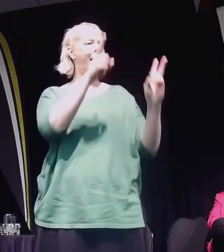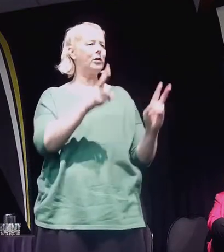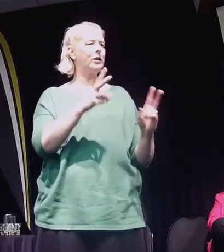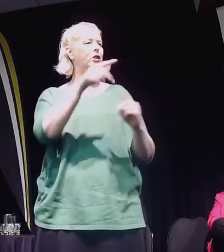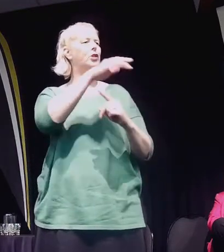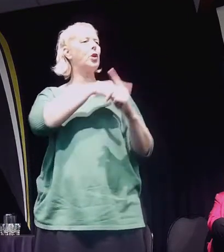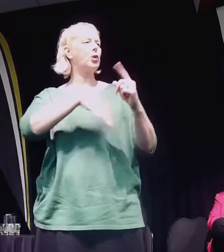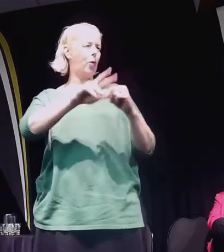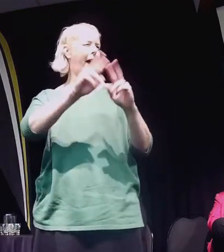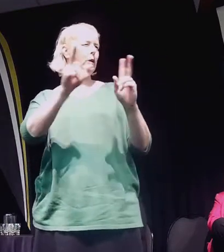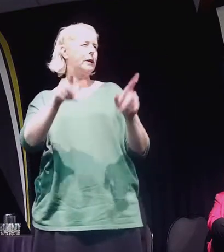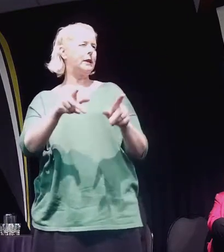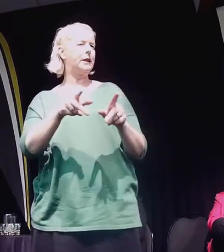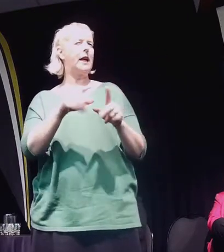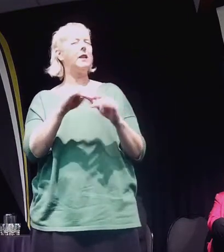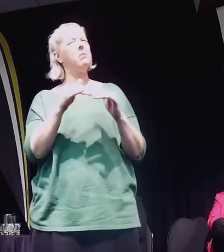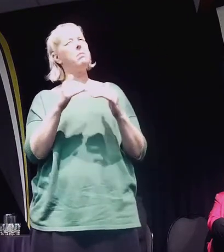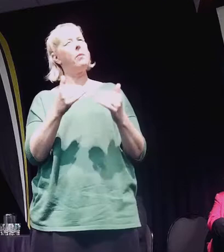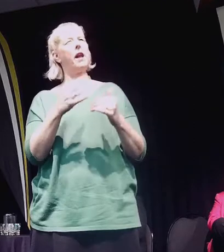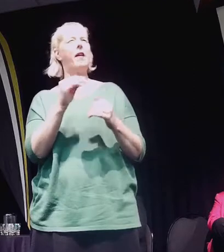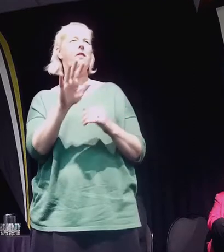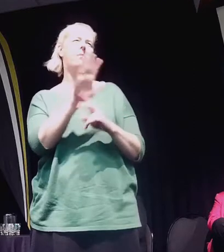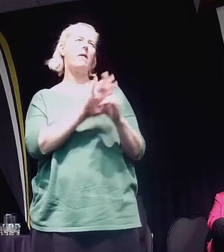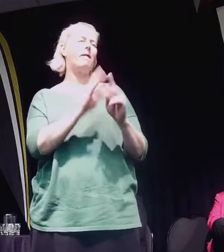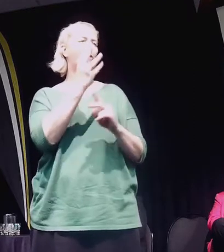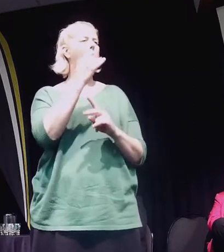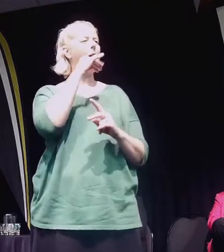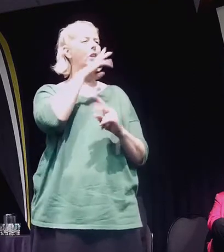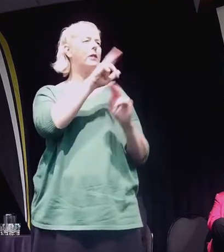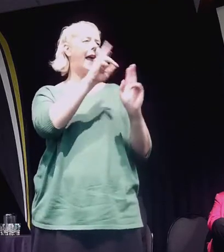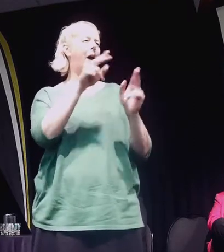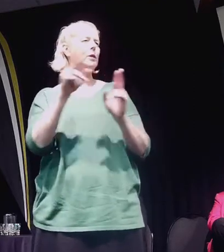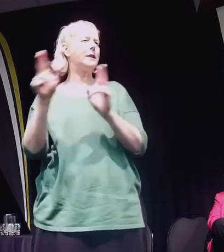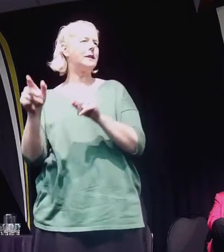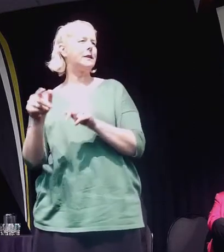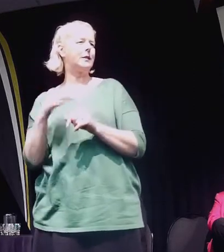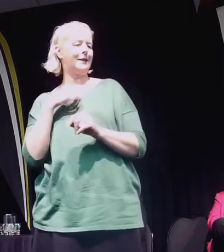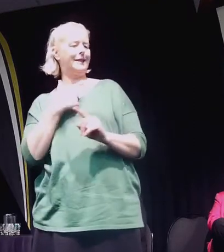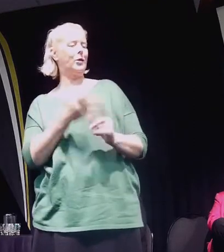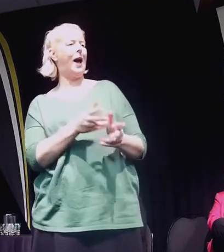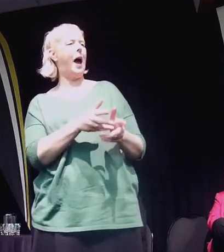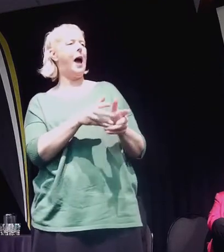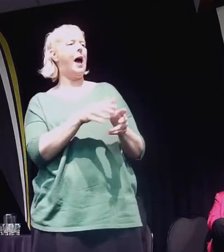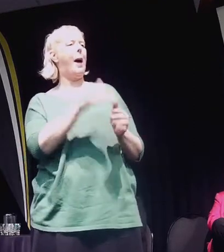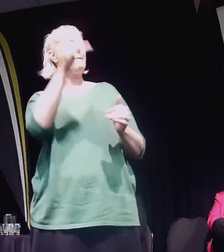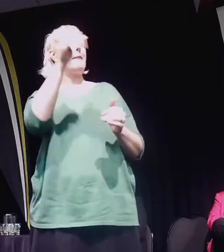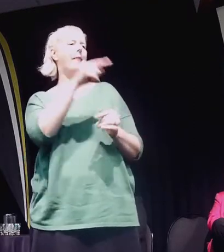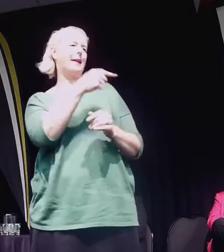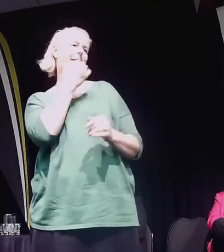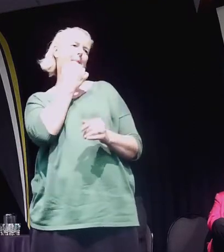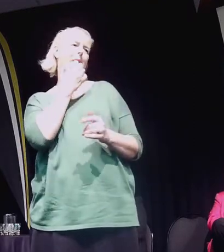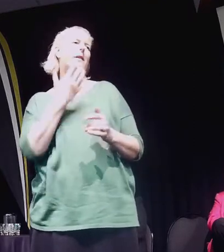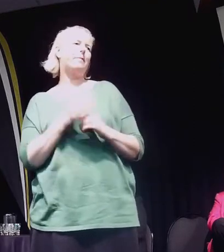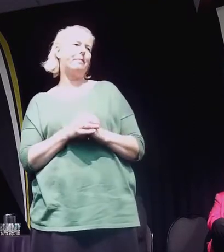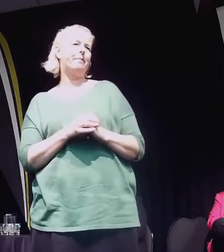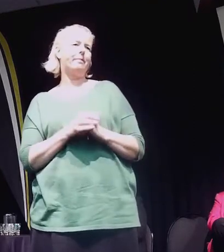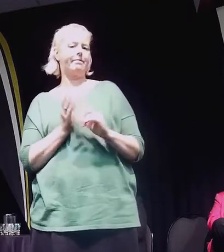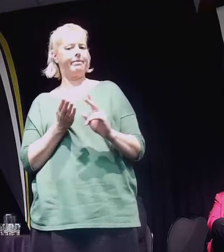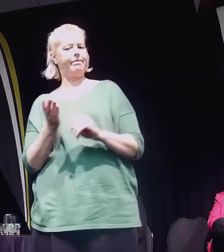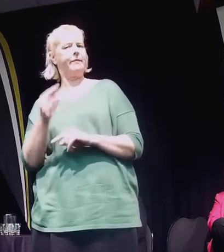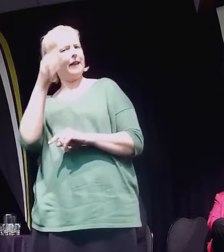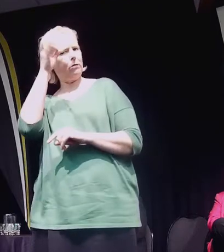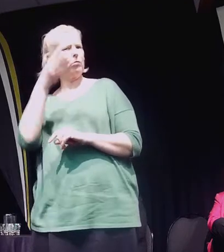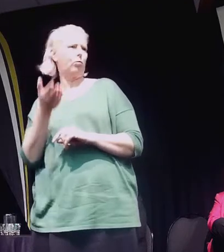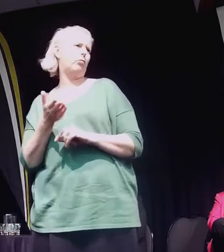440 units, will also be increased in the revenue for the council. Let's ensure that a